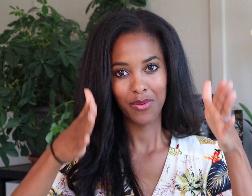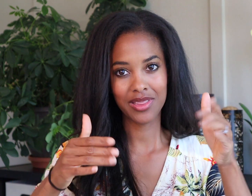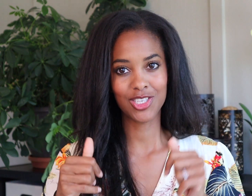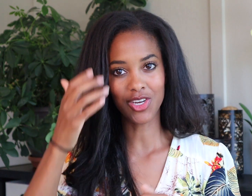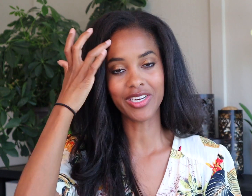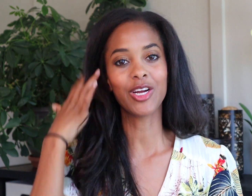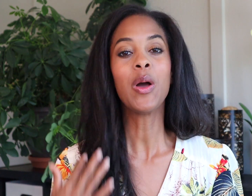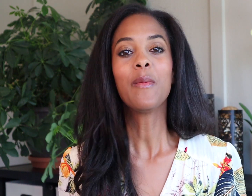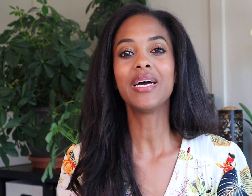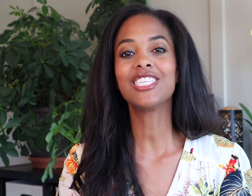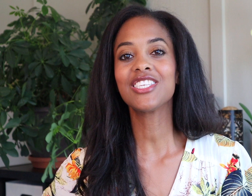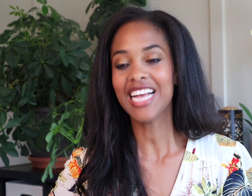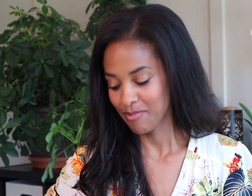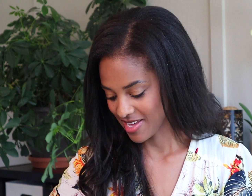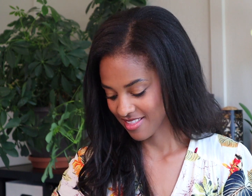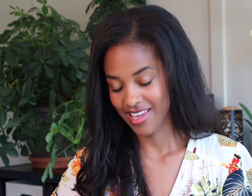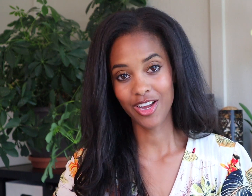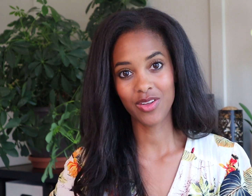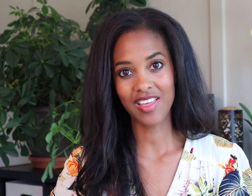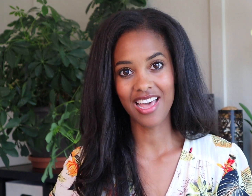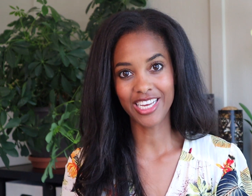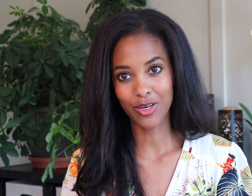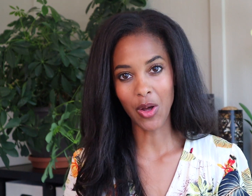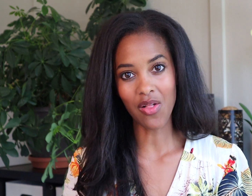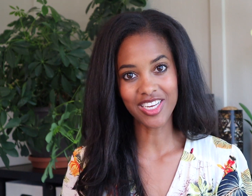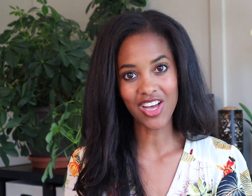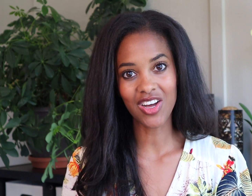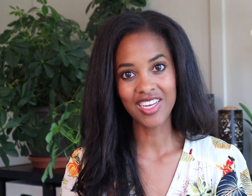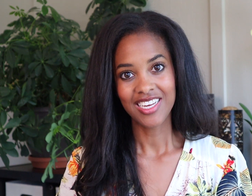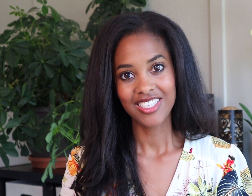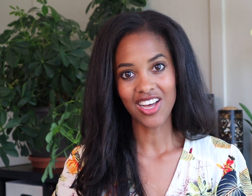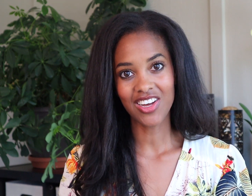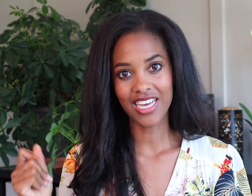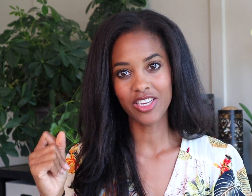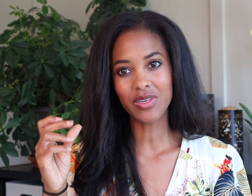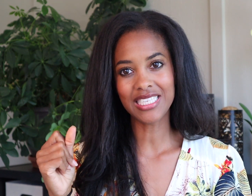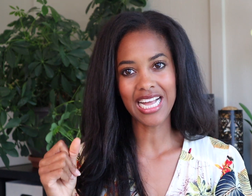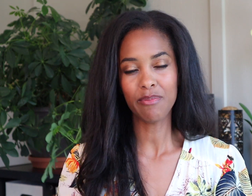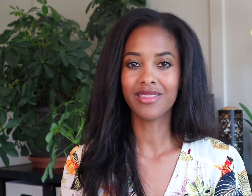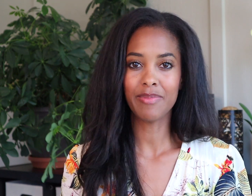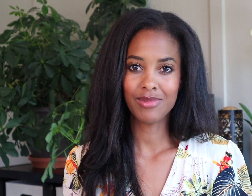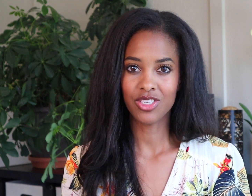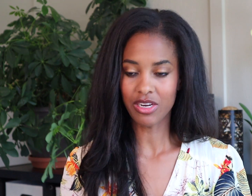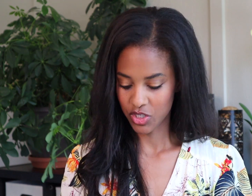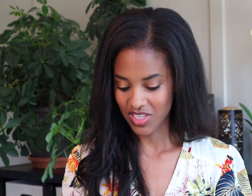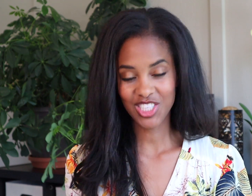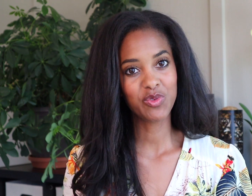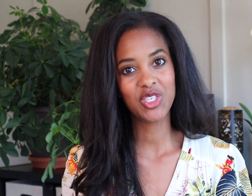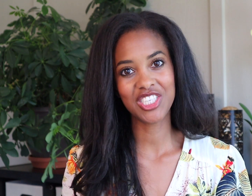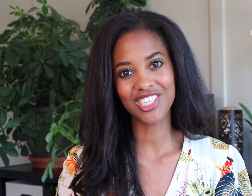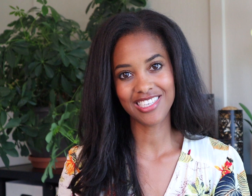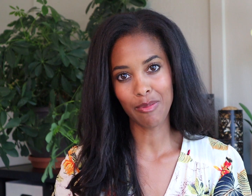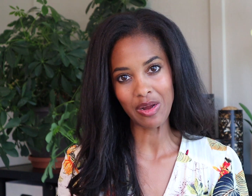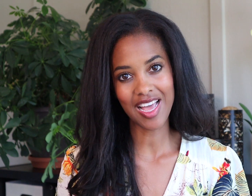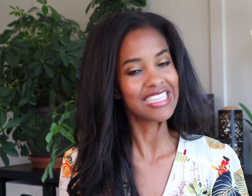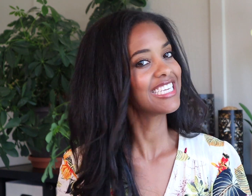the shot here. But it's just tapping like your thigh, like you're calling a dog. Dog, and you can snap, but the babies don't ever do that, so we usually just tap our leg and say